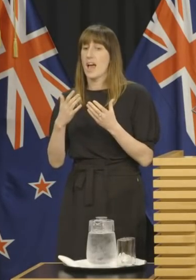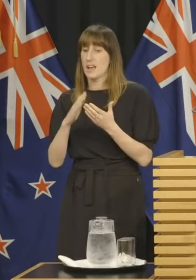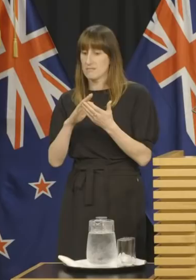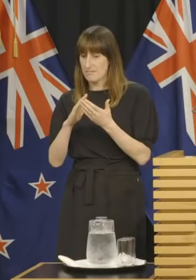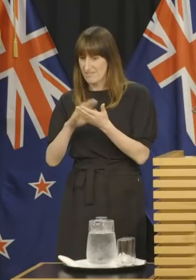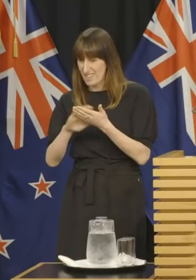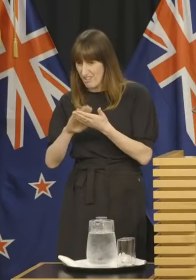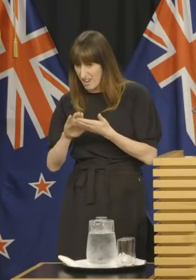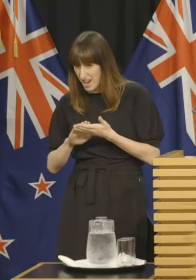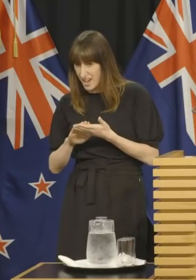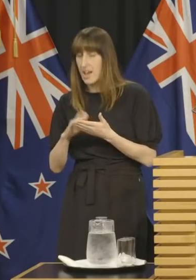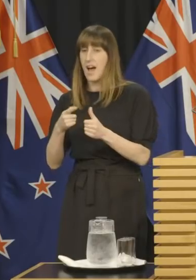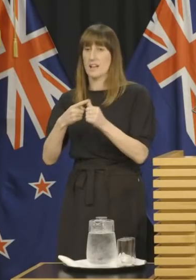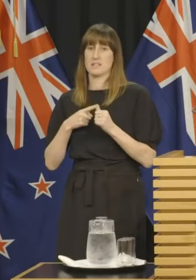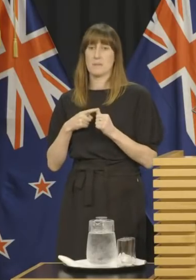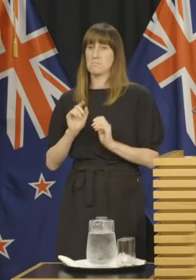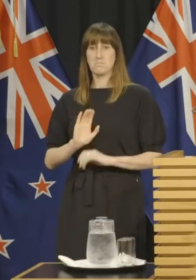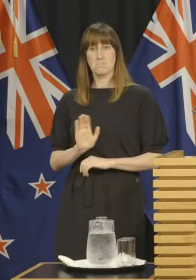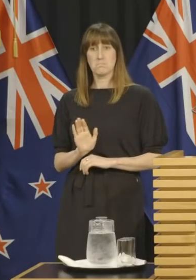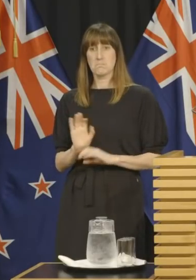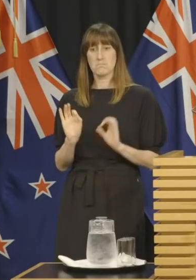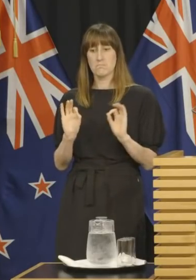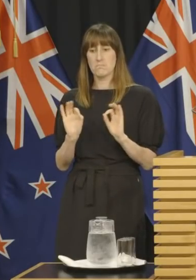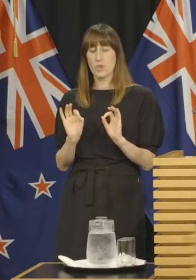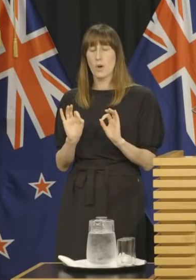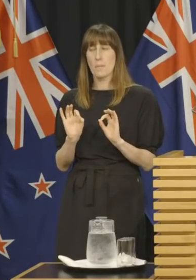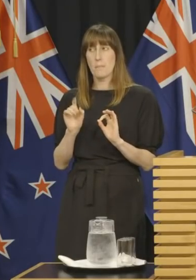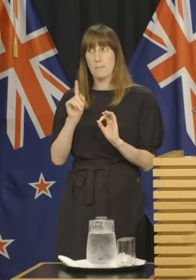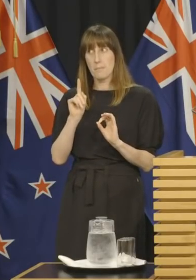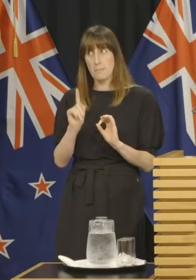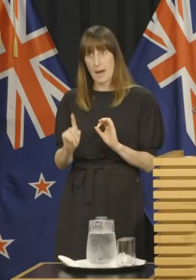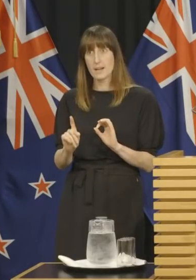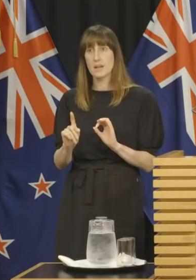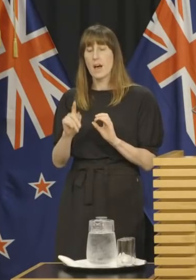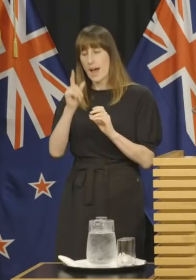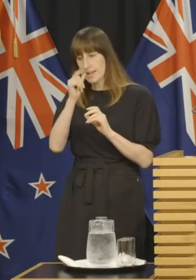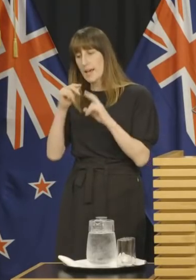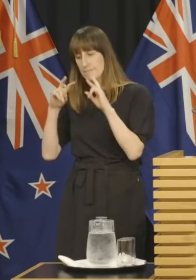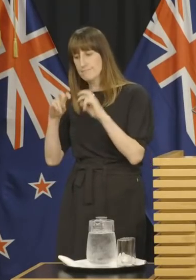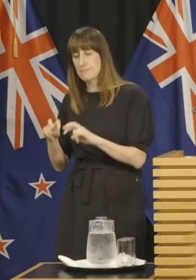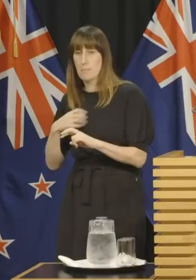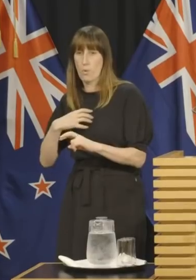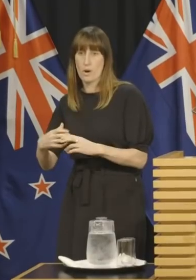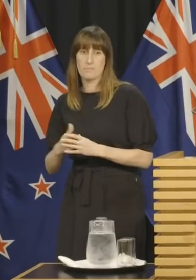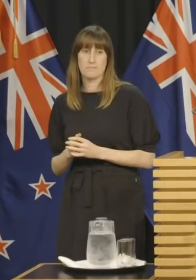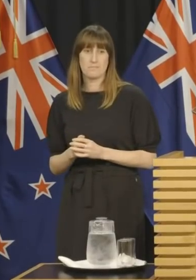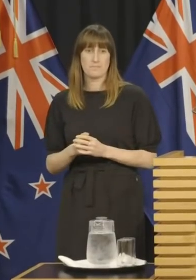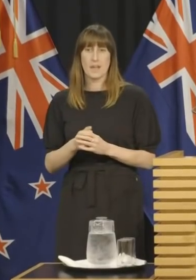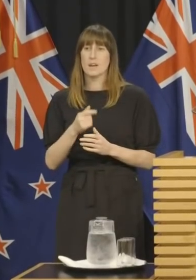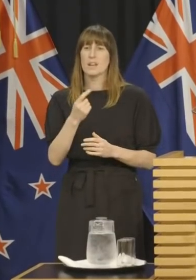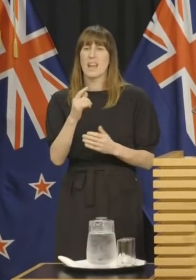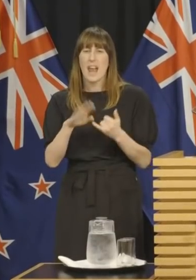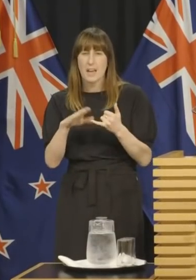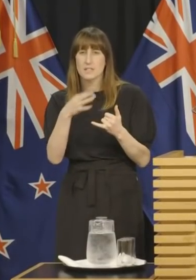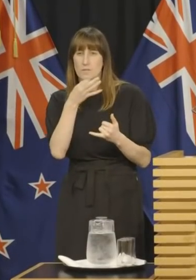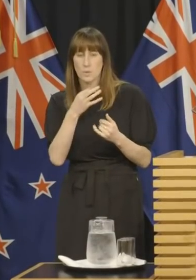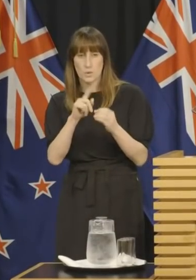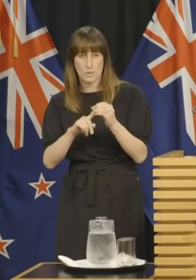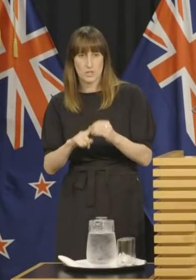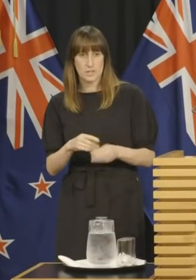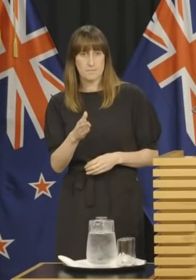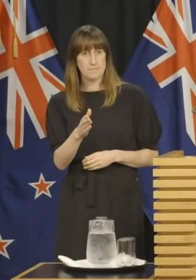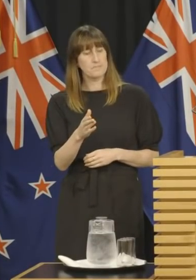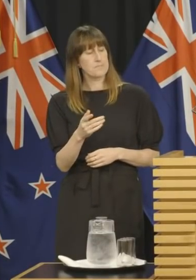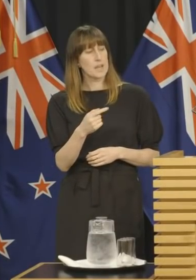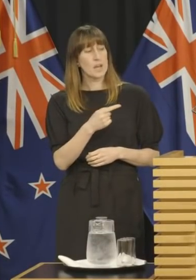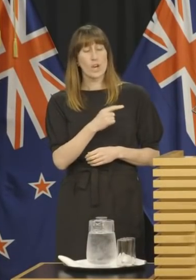But no reason not to satisfy ourselves that that is true. Okay, I'll take the last few questions. Justin. During your opening statement,